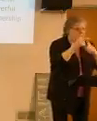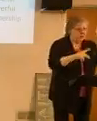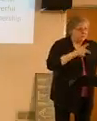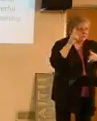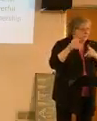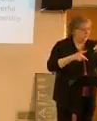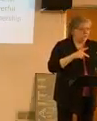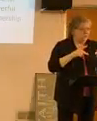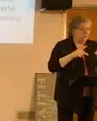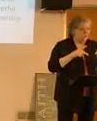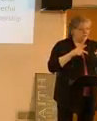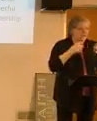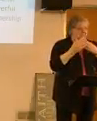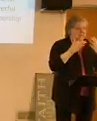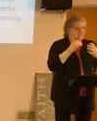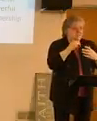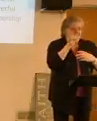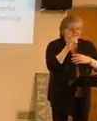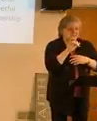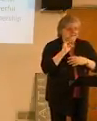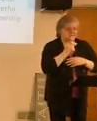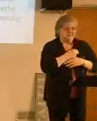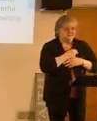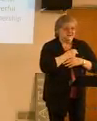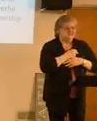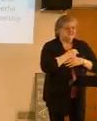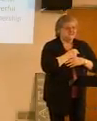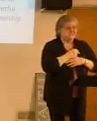who are so unlikely.